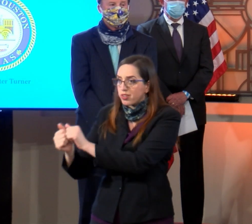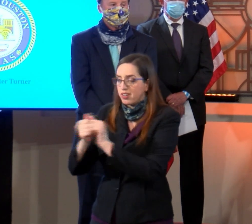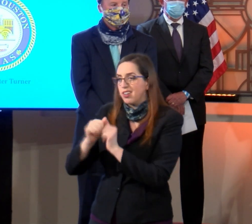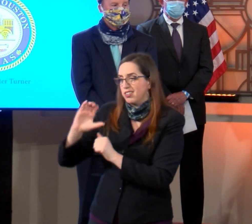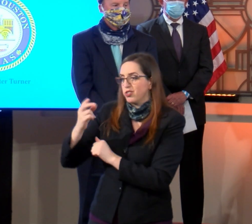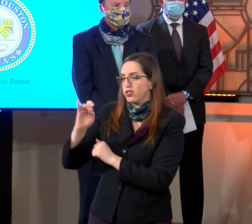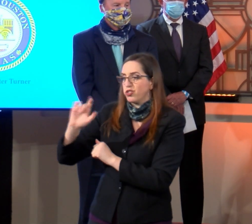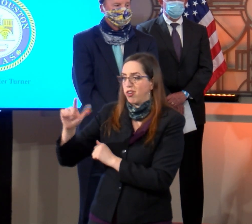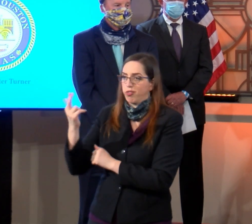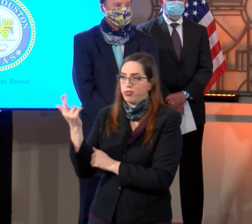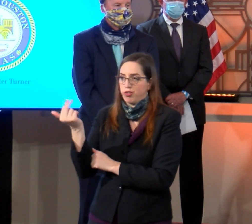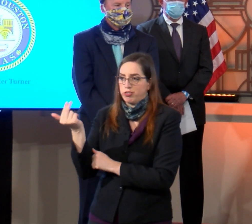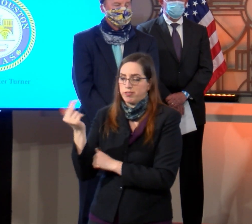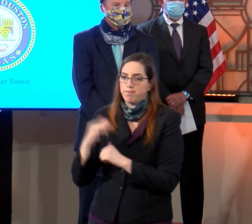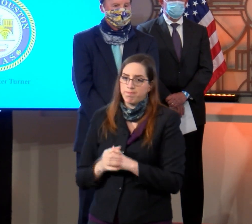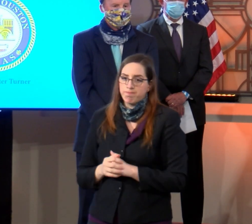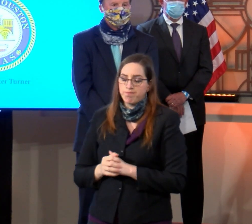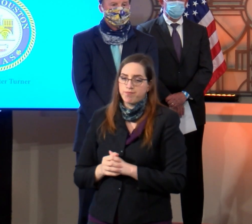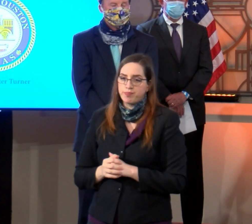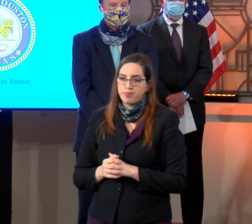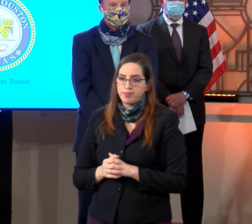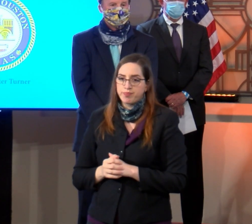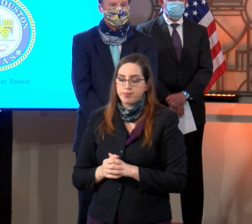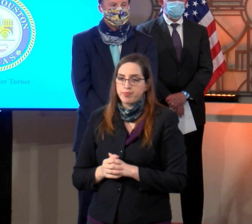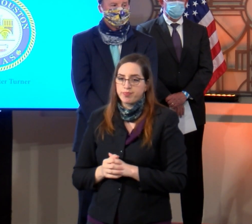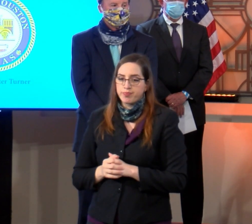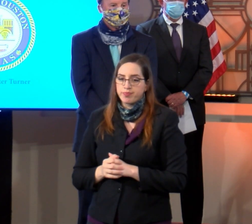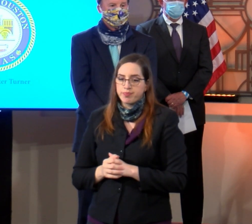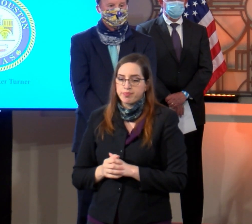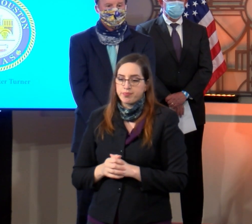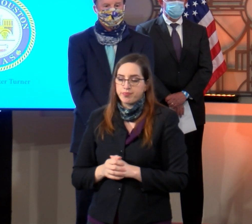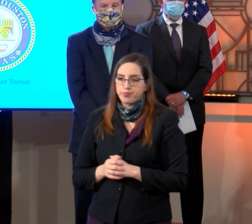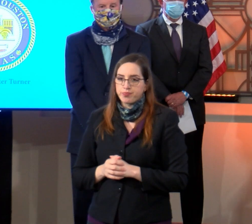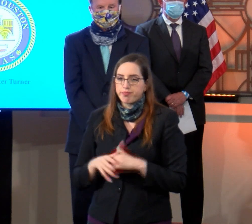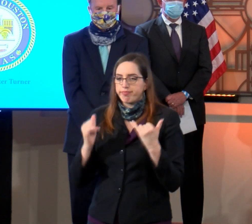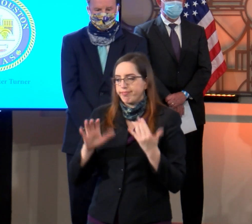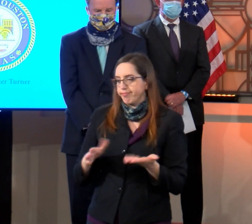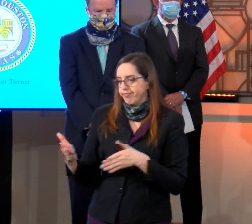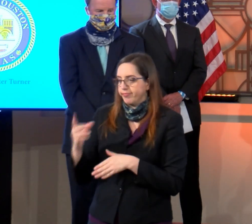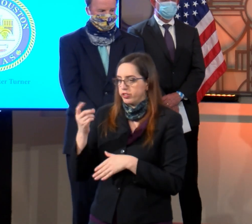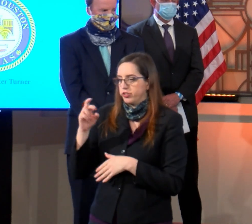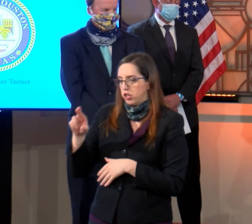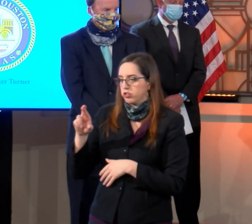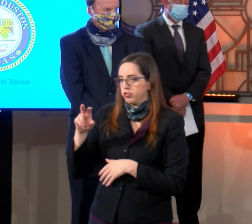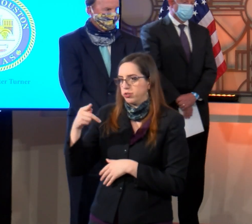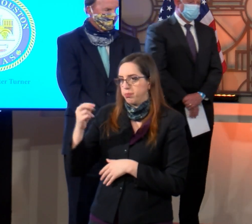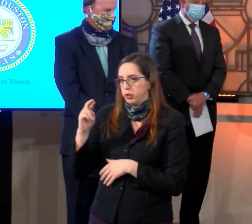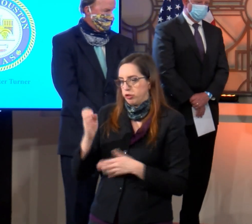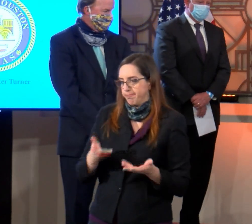Channel 13. Now let me yield to Dr. Purse.